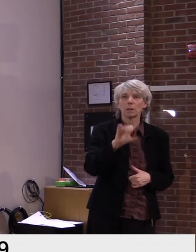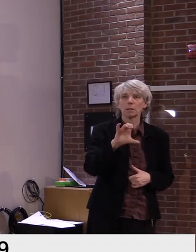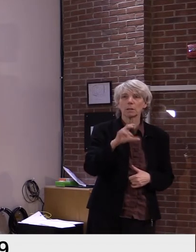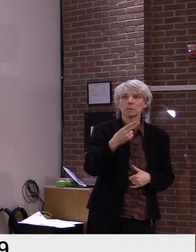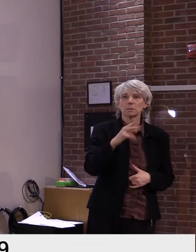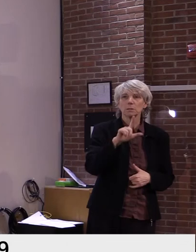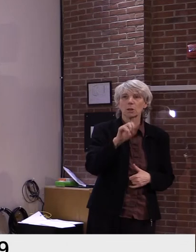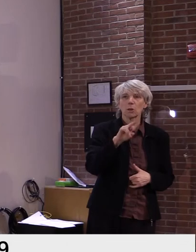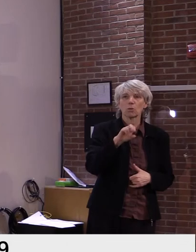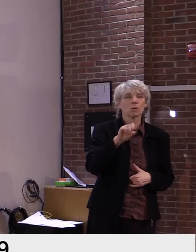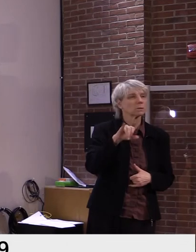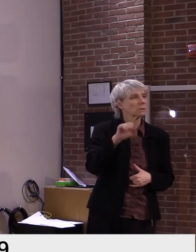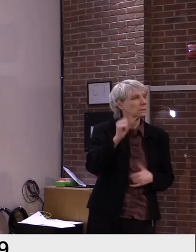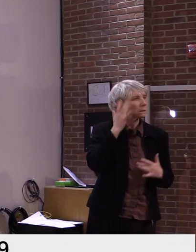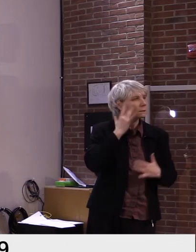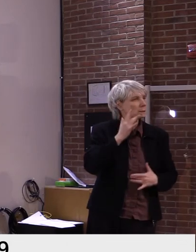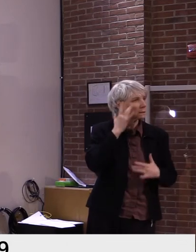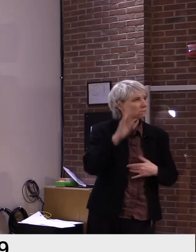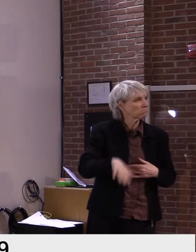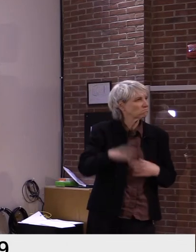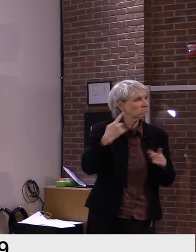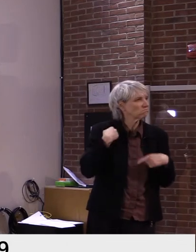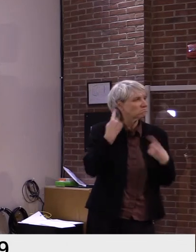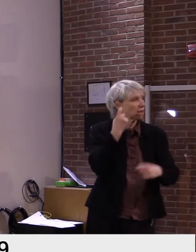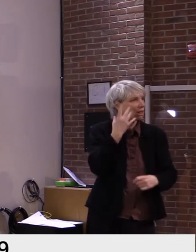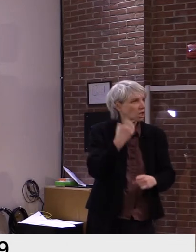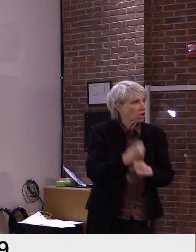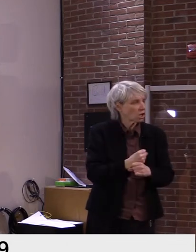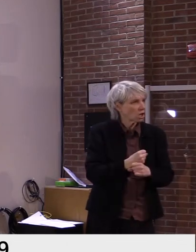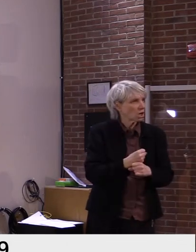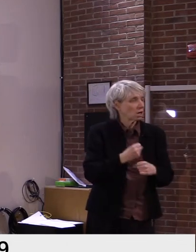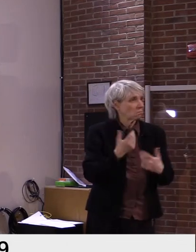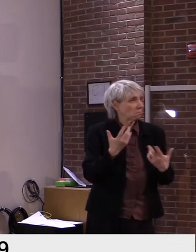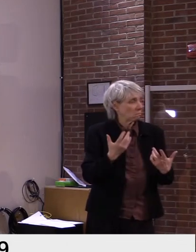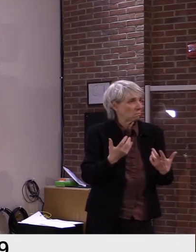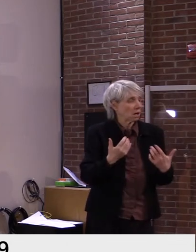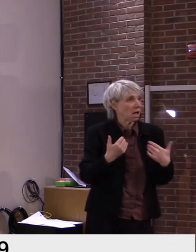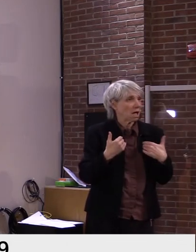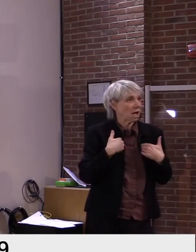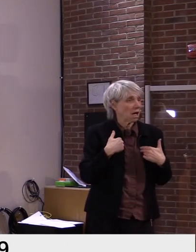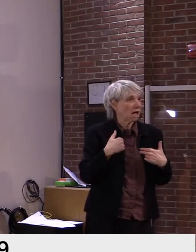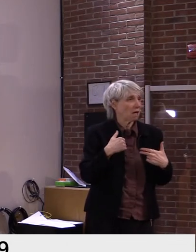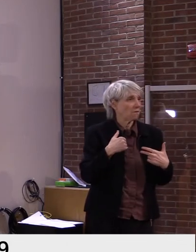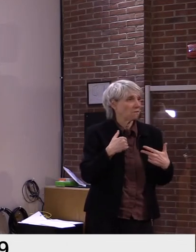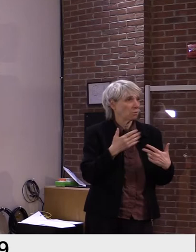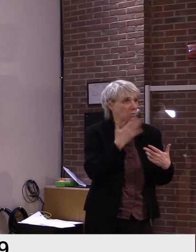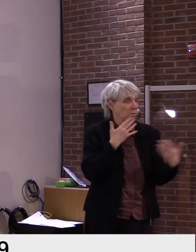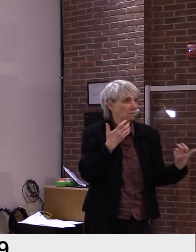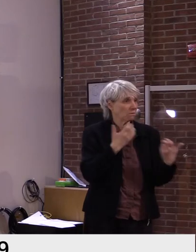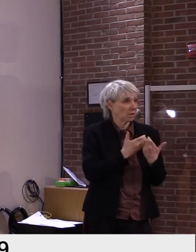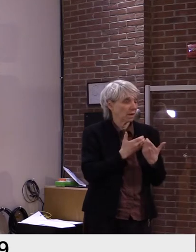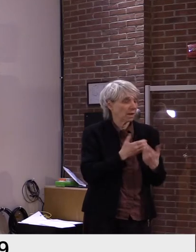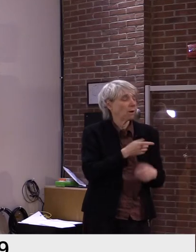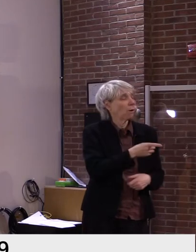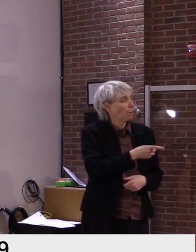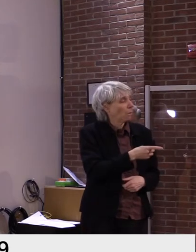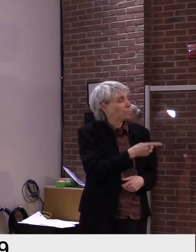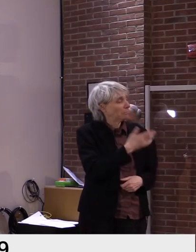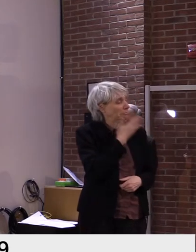Ah. I've never been given the option about answering a question before, but I'll answer that one.